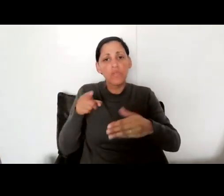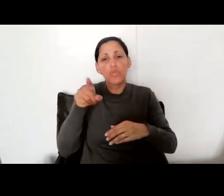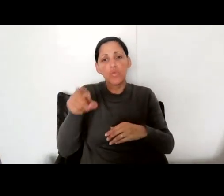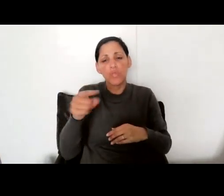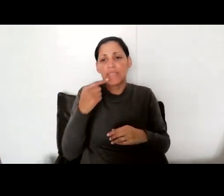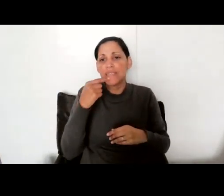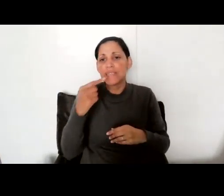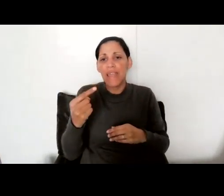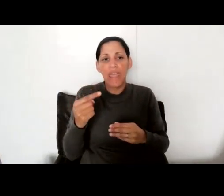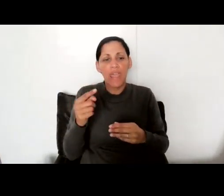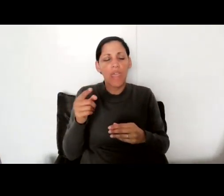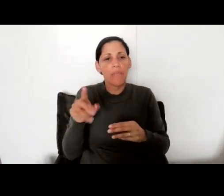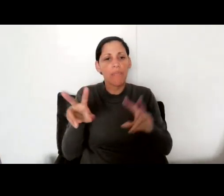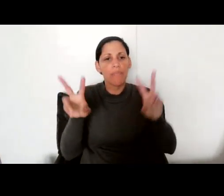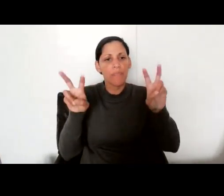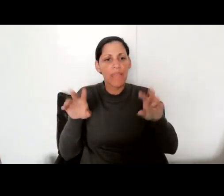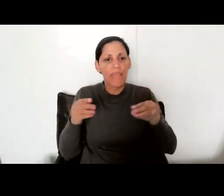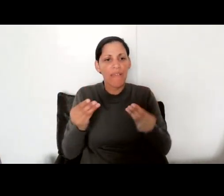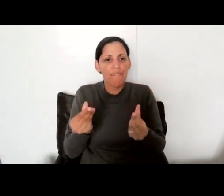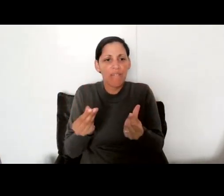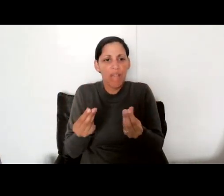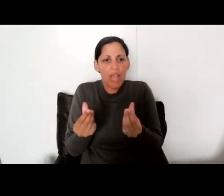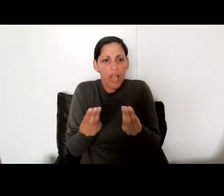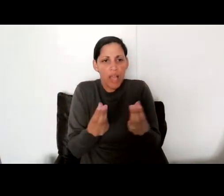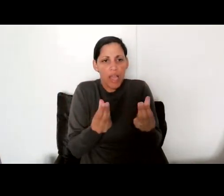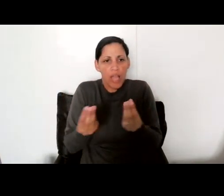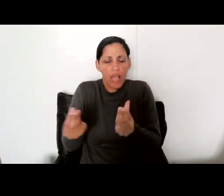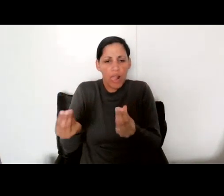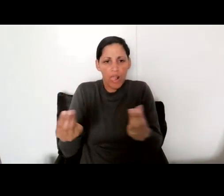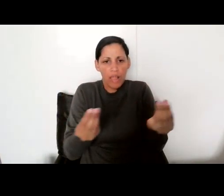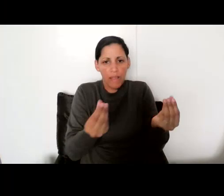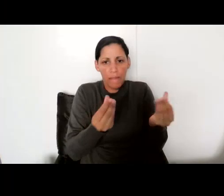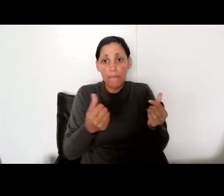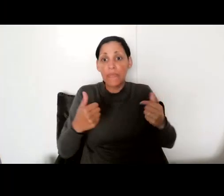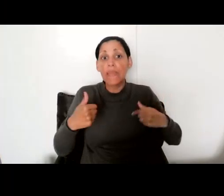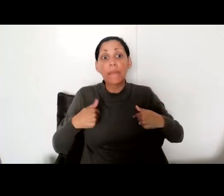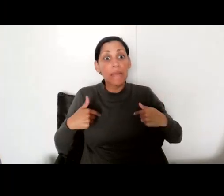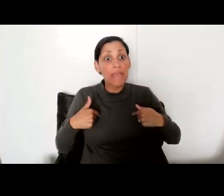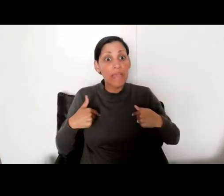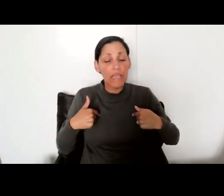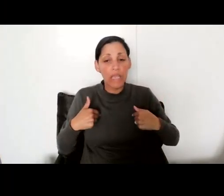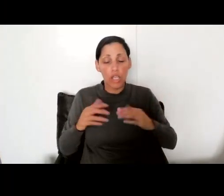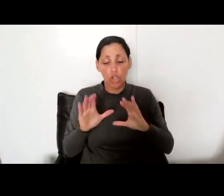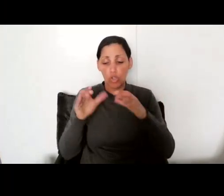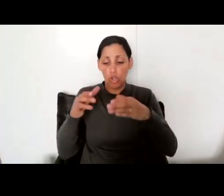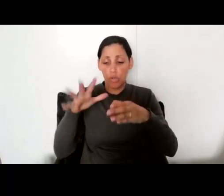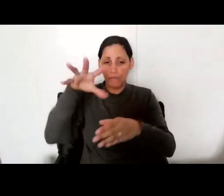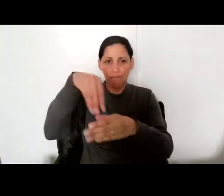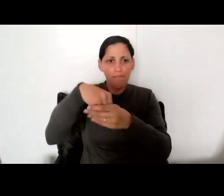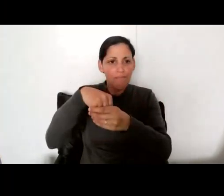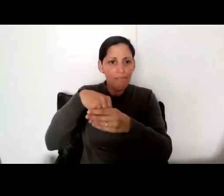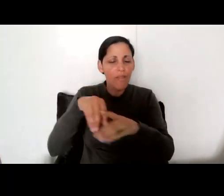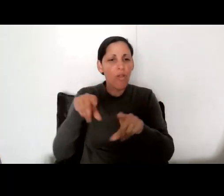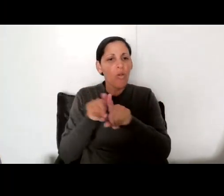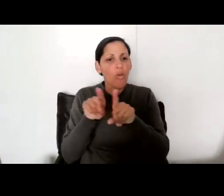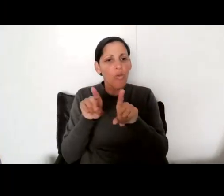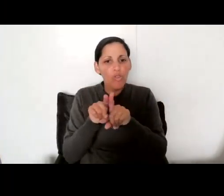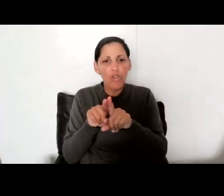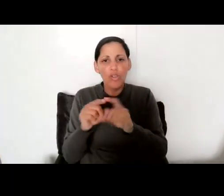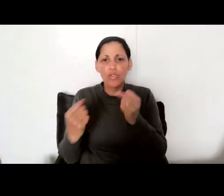to mention was being amongst this group and the support that I'm getting and